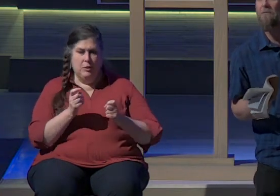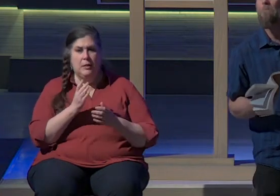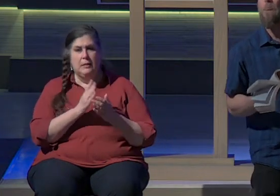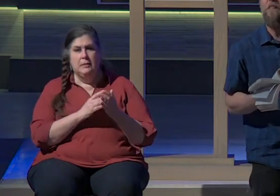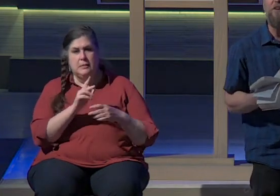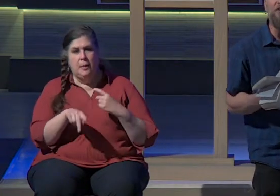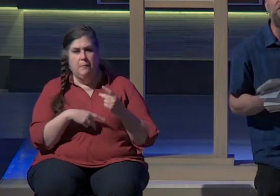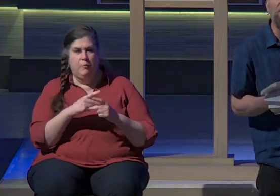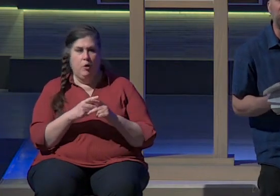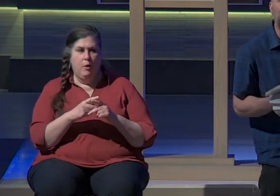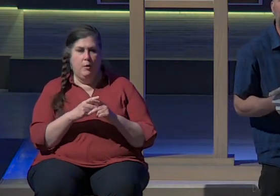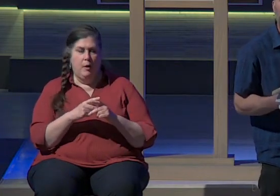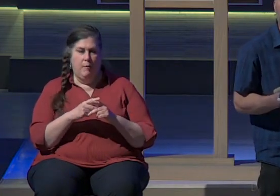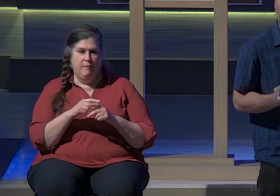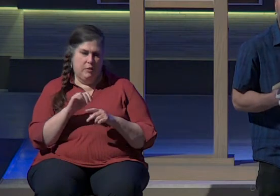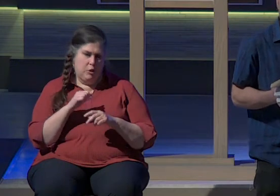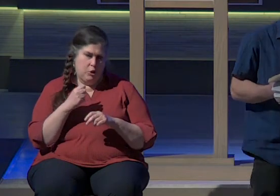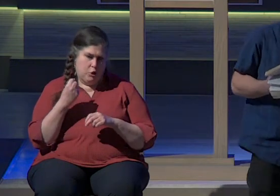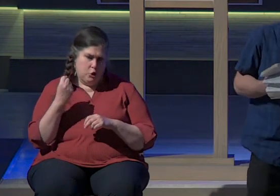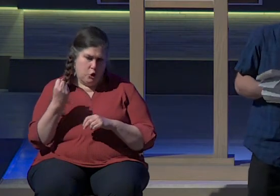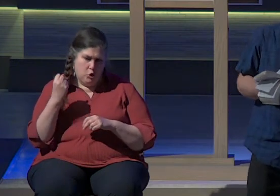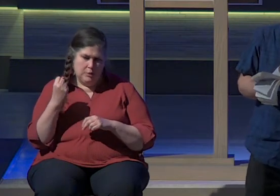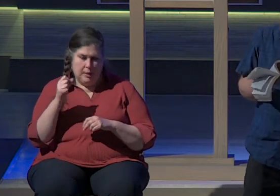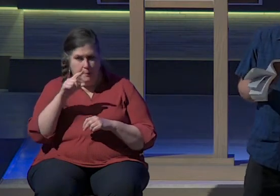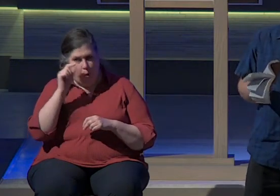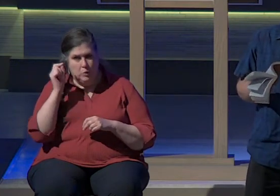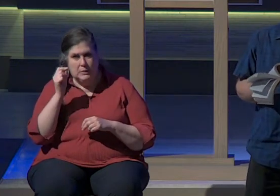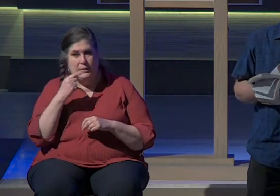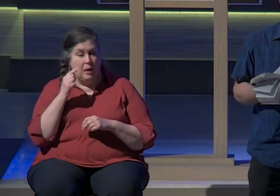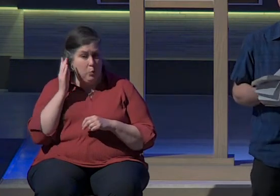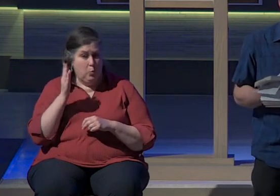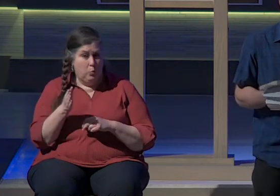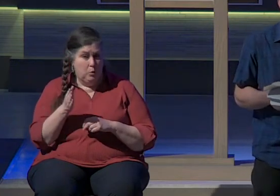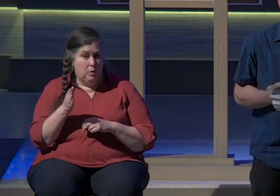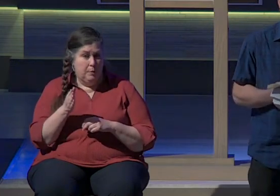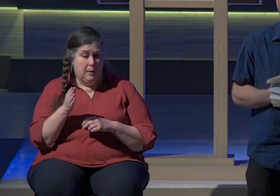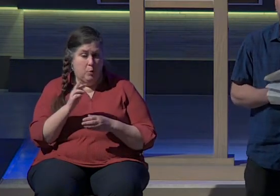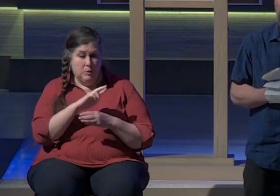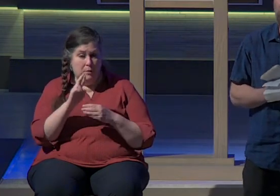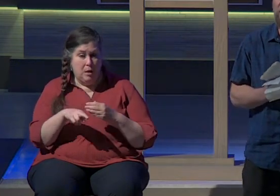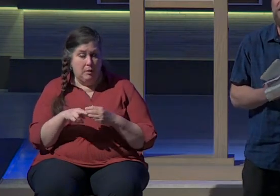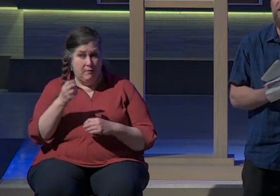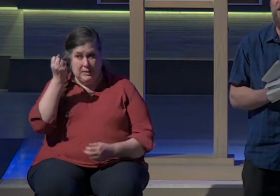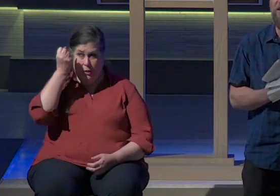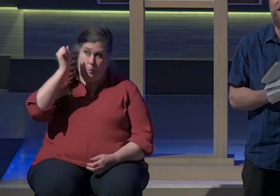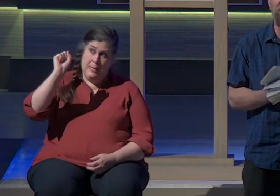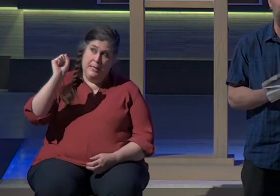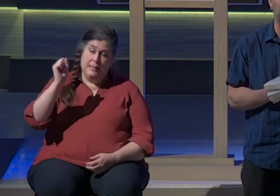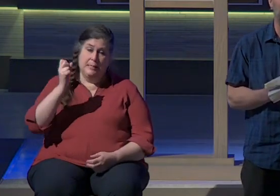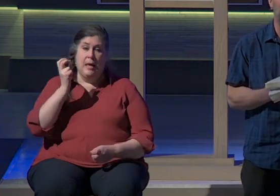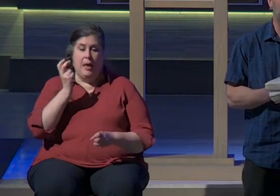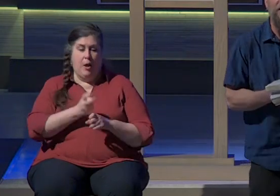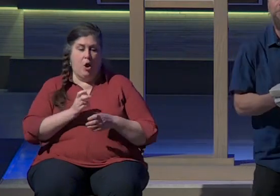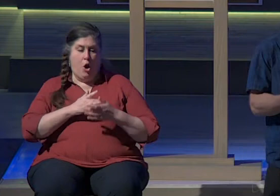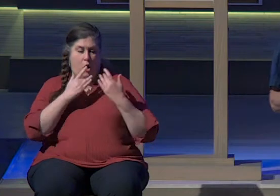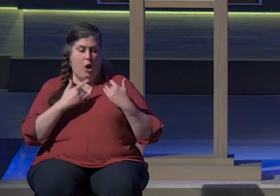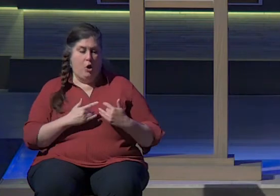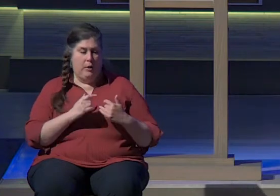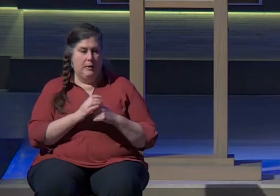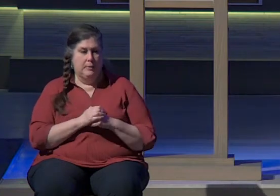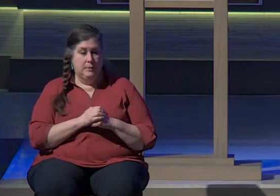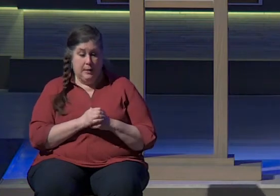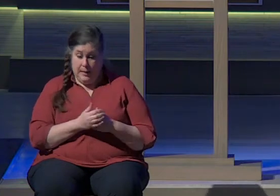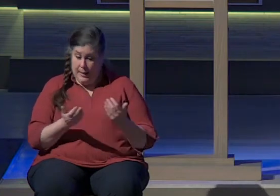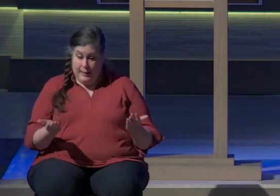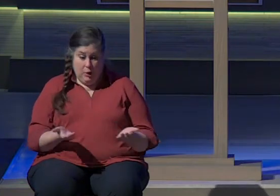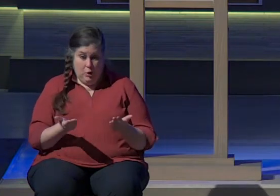of the curse that Moses said was going to be a direct result of disobedience and hard-heartedness, right? And here it